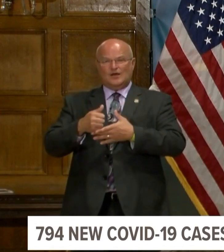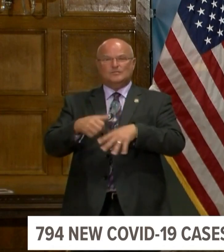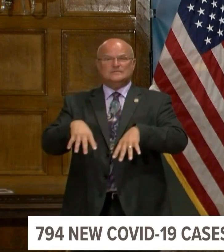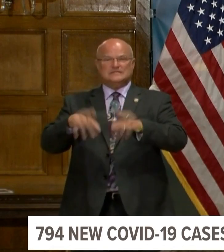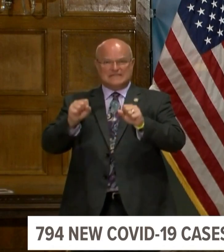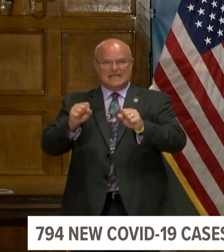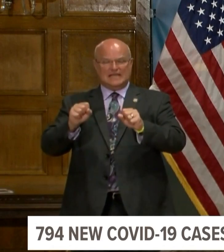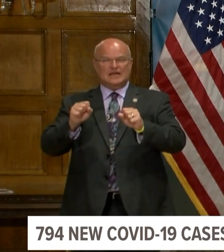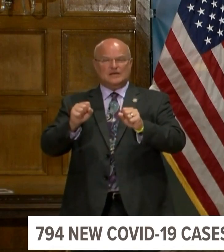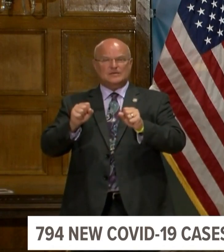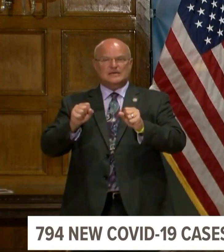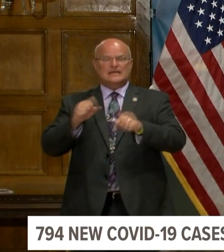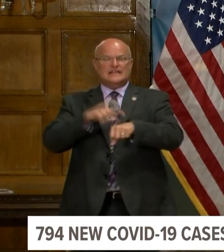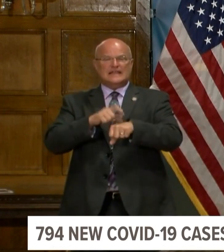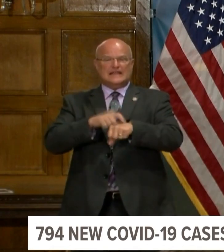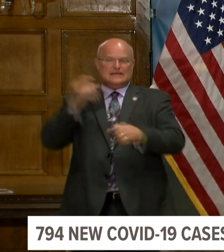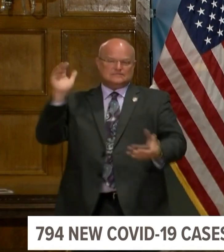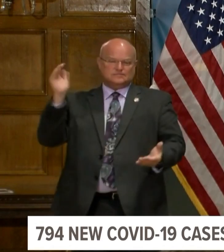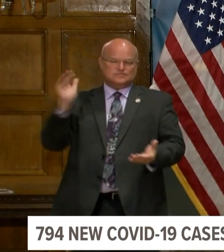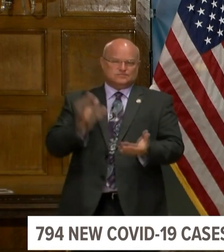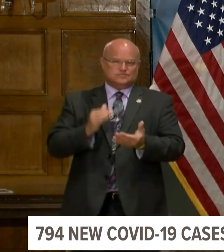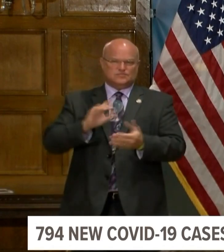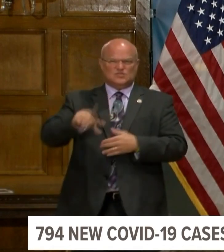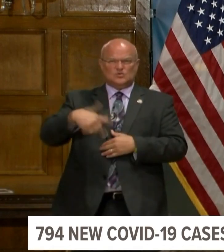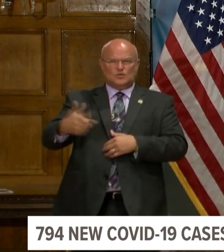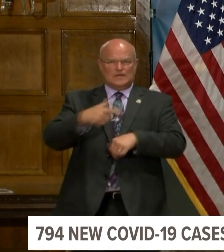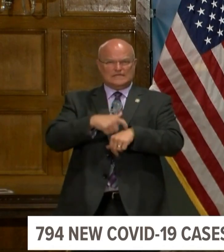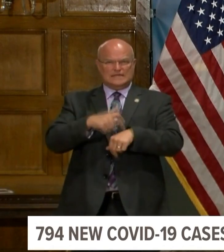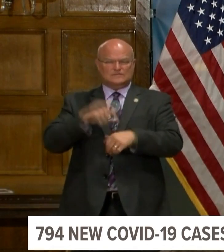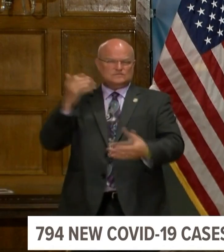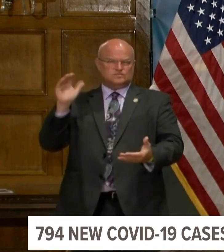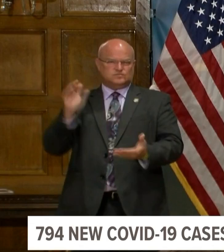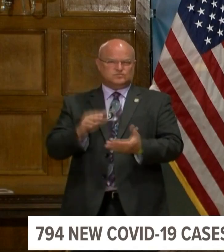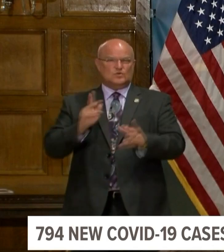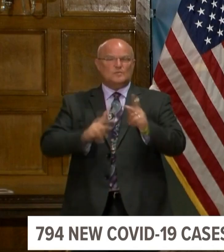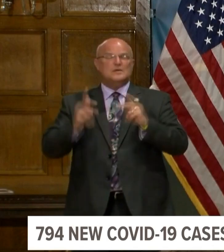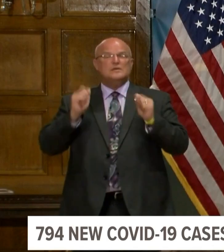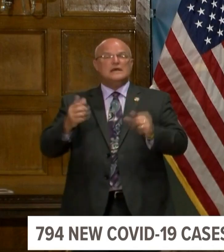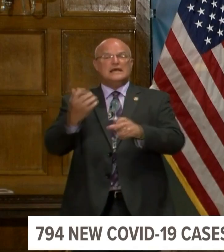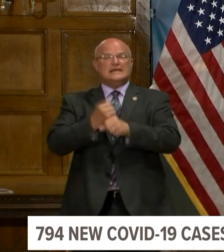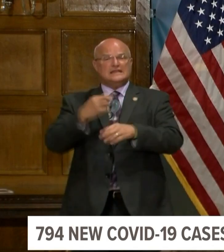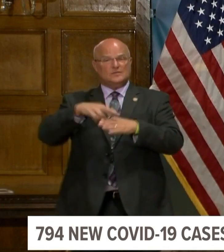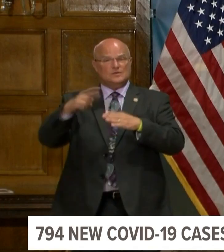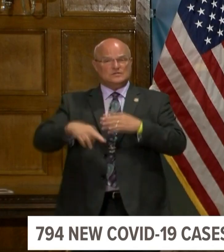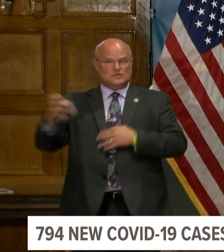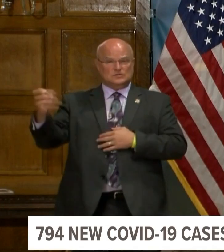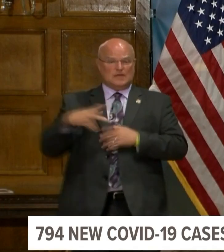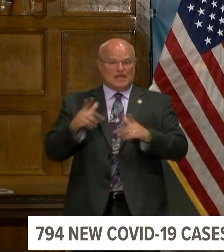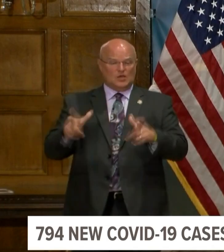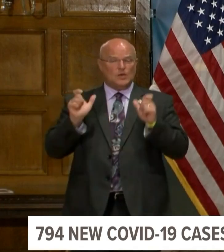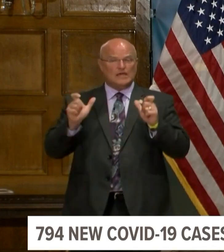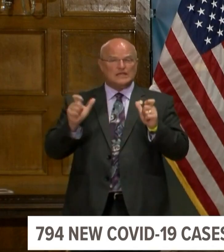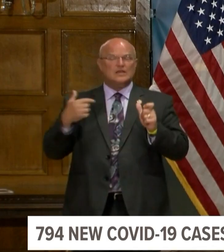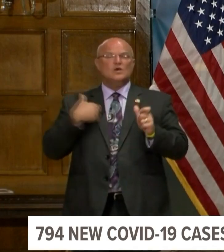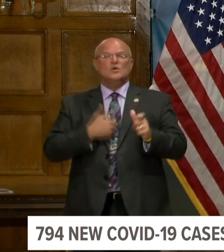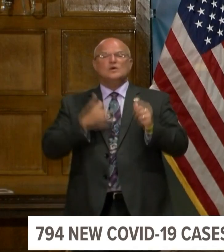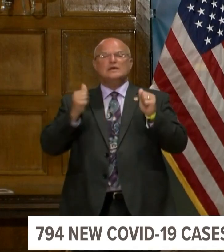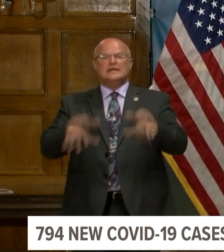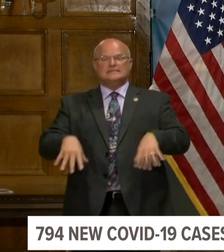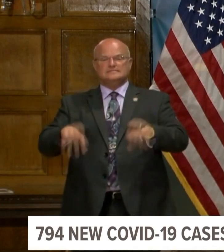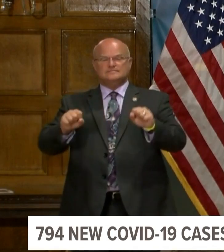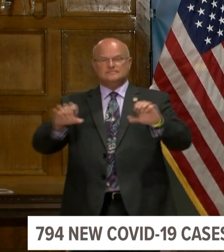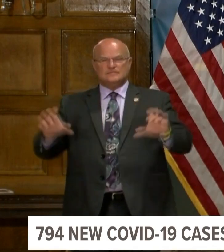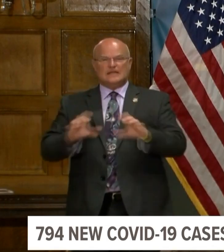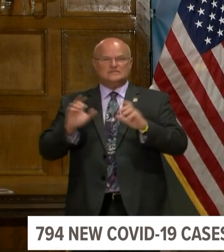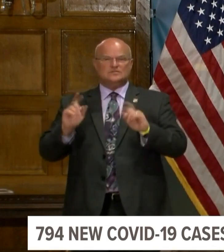some of the slack, bring those turnaround times down so that people can get their test results quickly so that we can take action